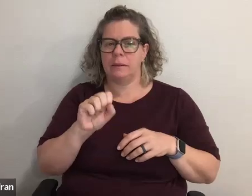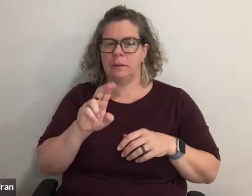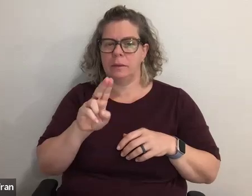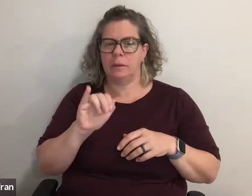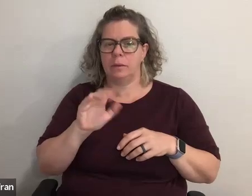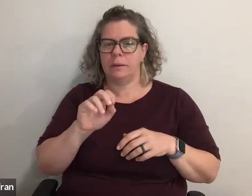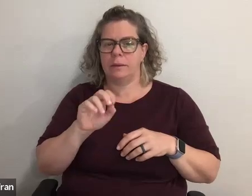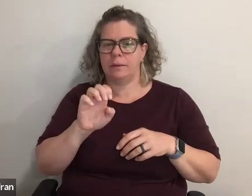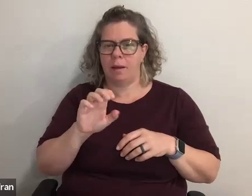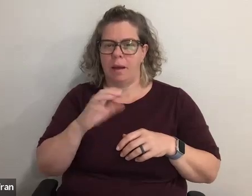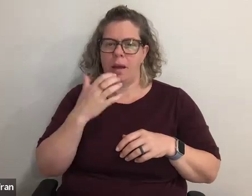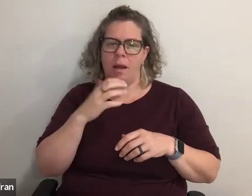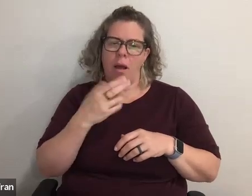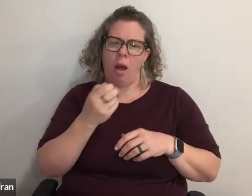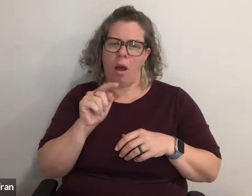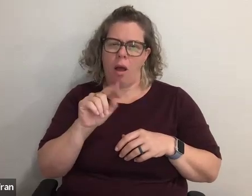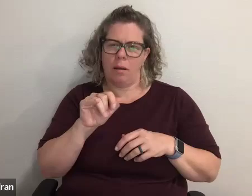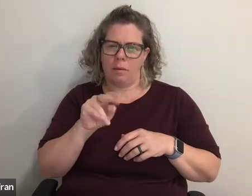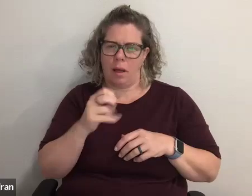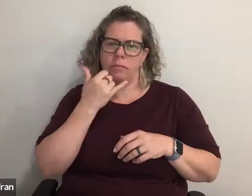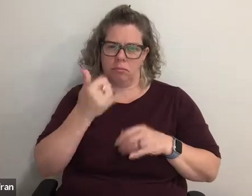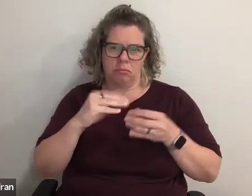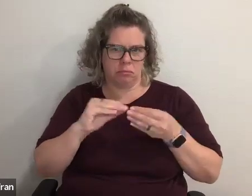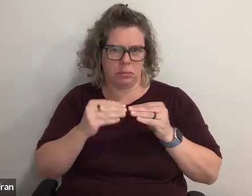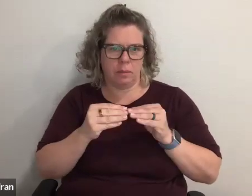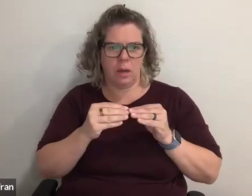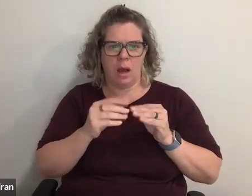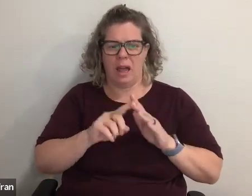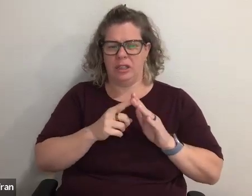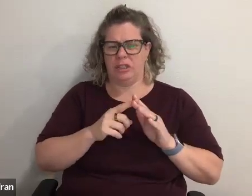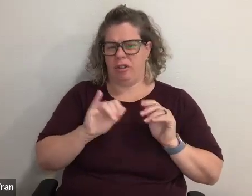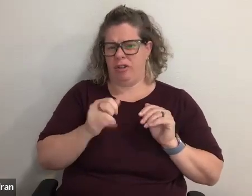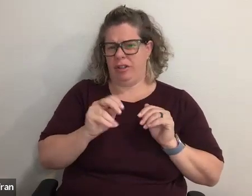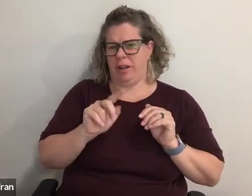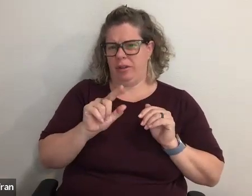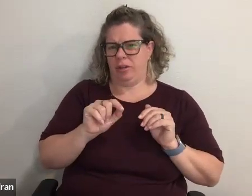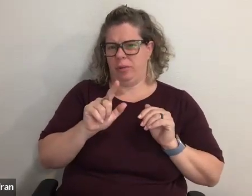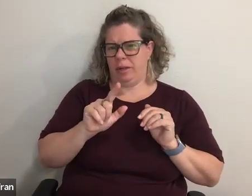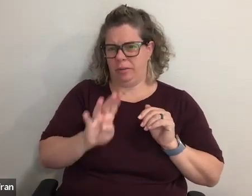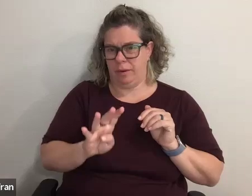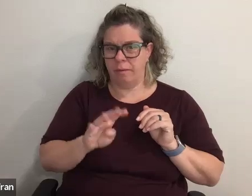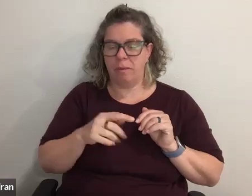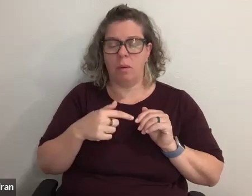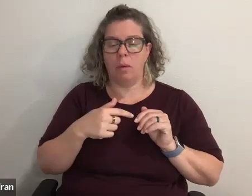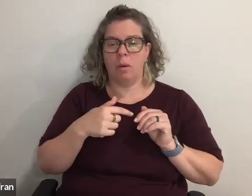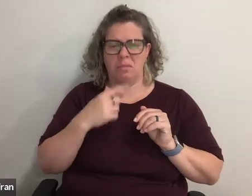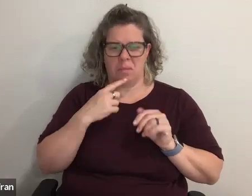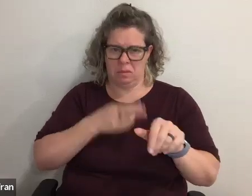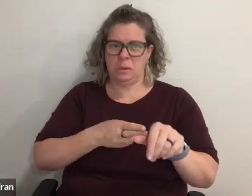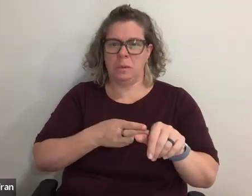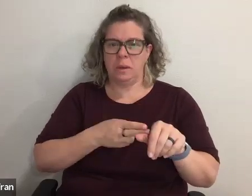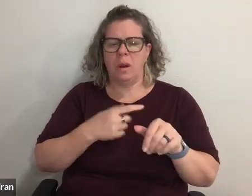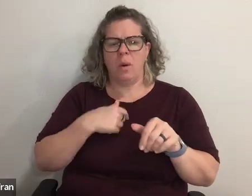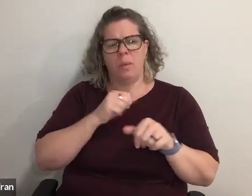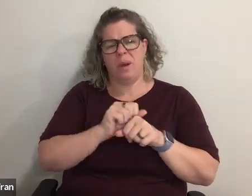for about a year and a half, started in January of 2024. And we hit the ground running working on this